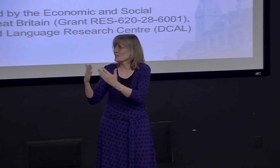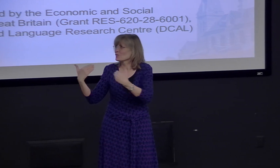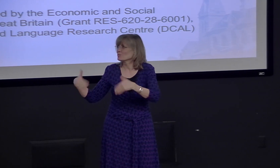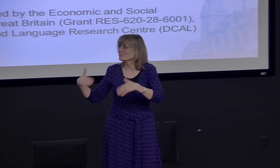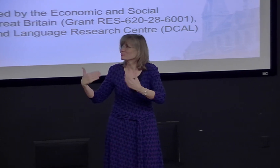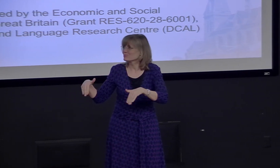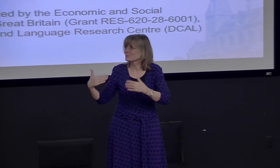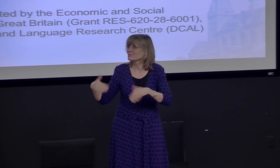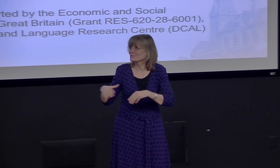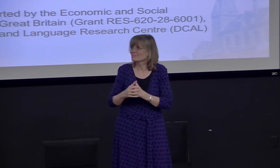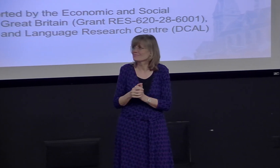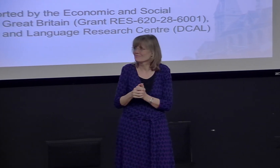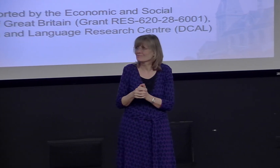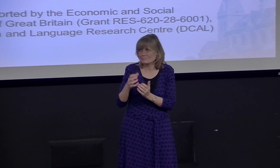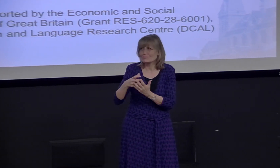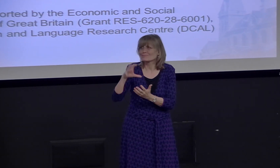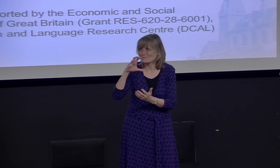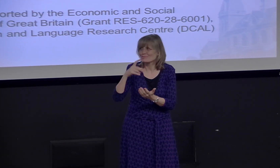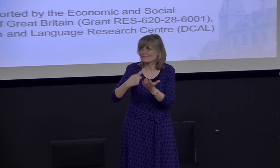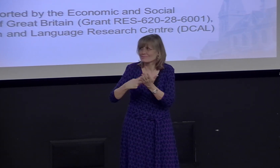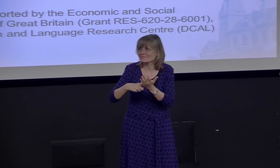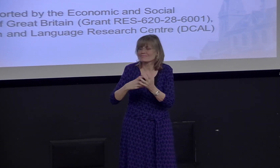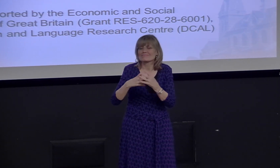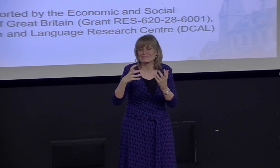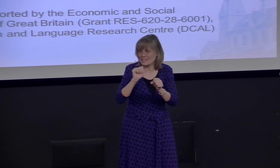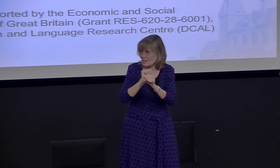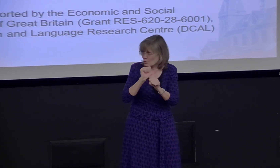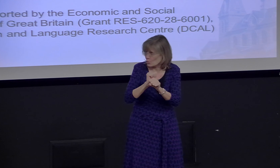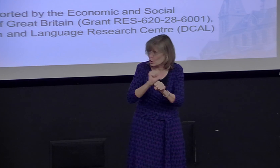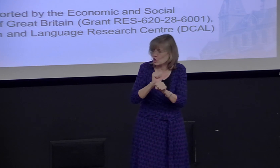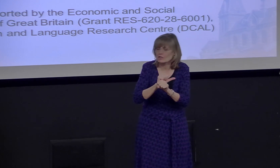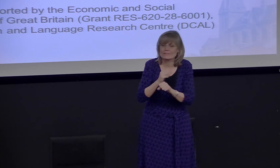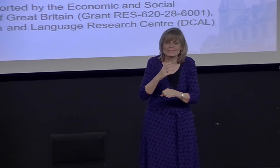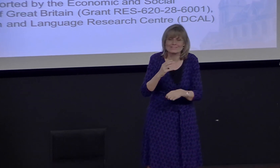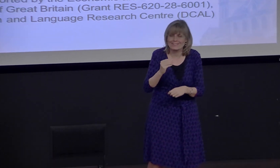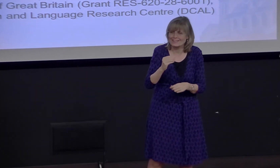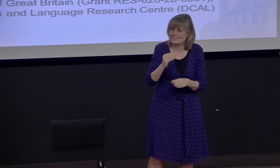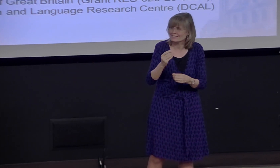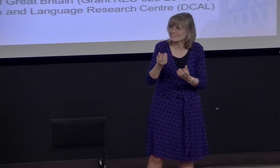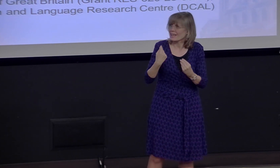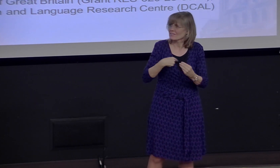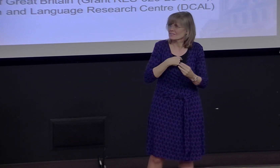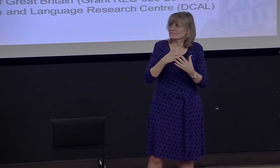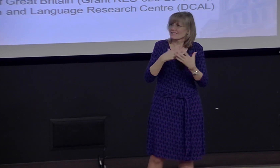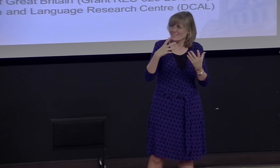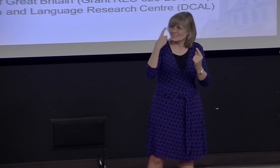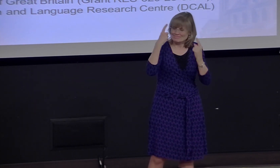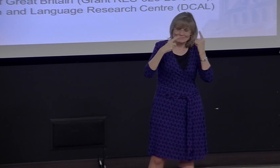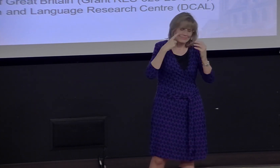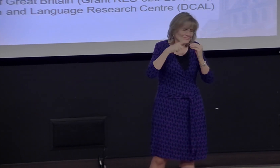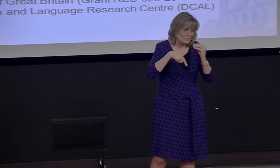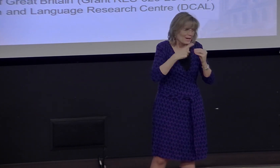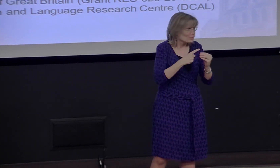Thank you, Dr. Stone. This was very enlightening. I know this was a lot of work, and it gave us a lot to think